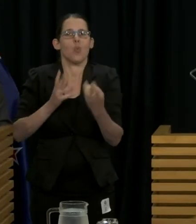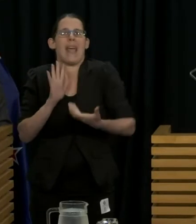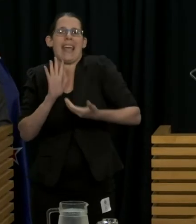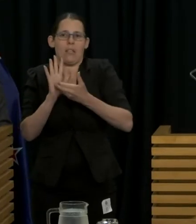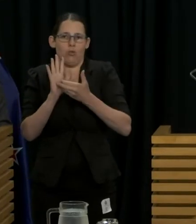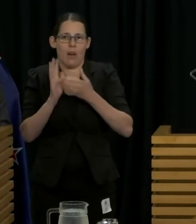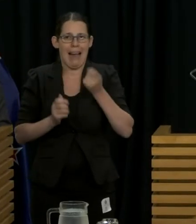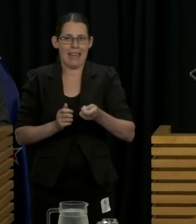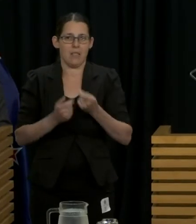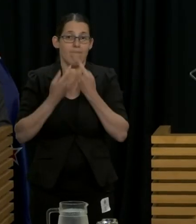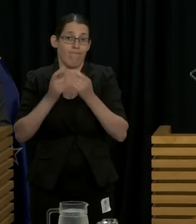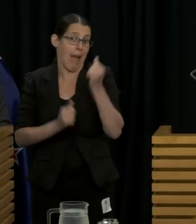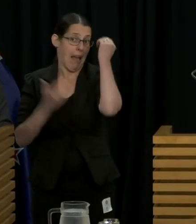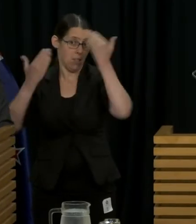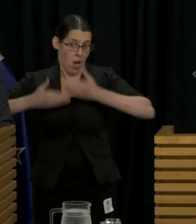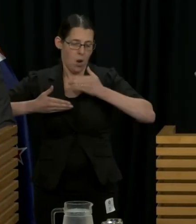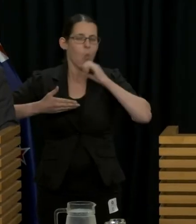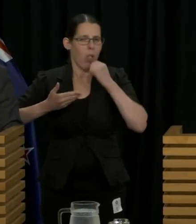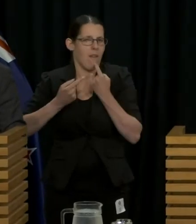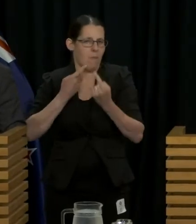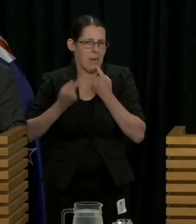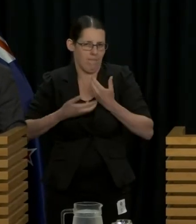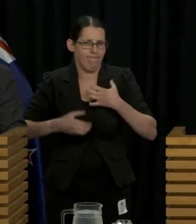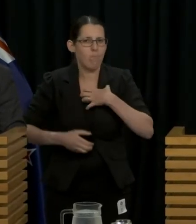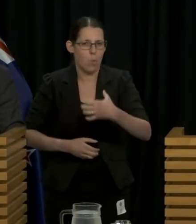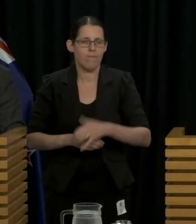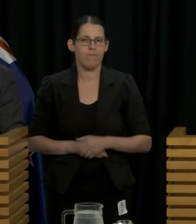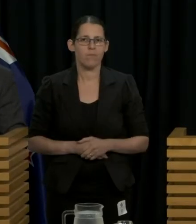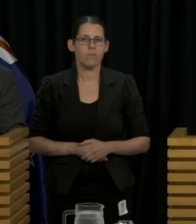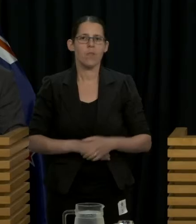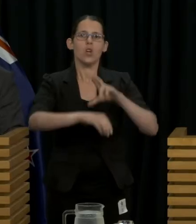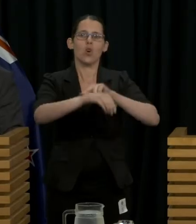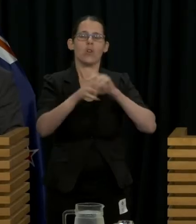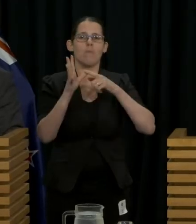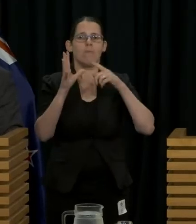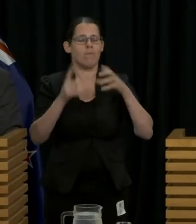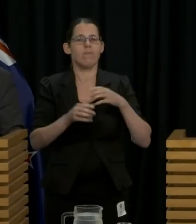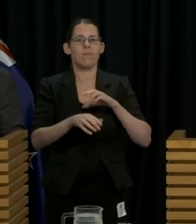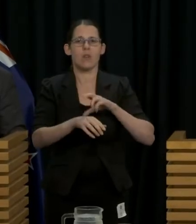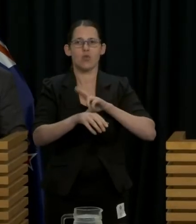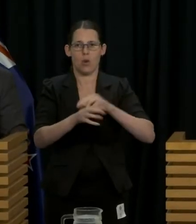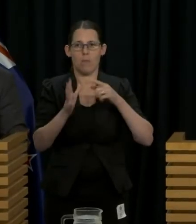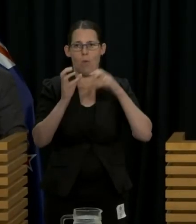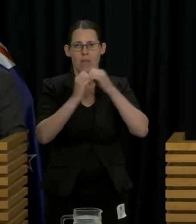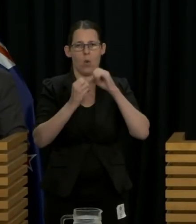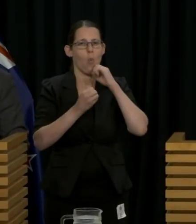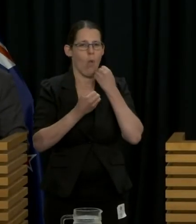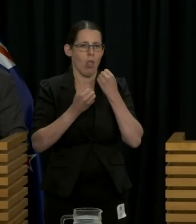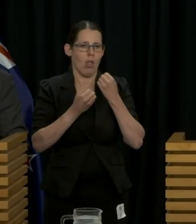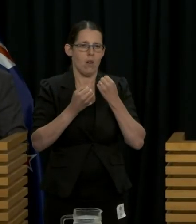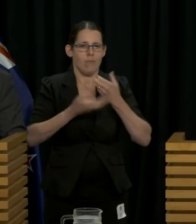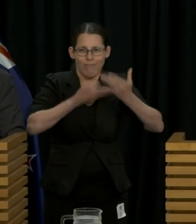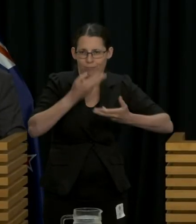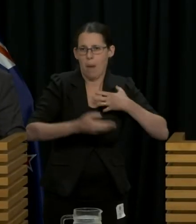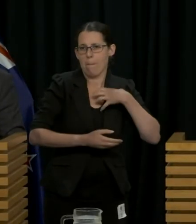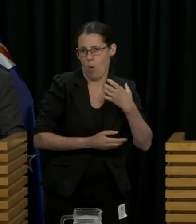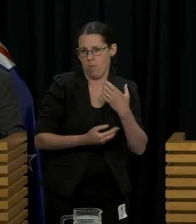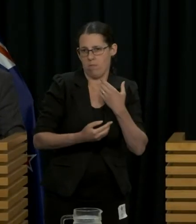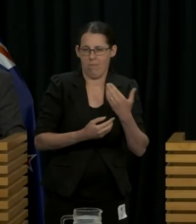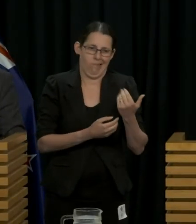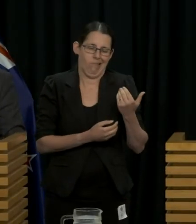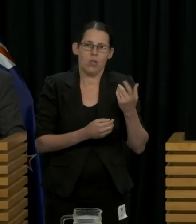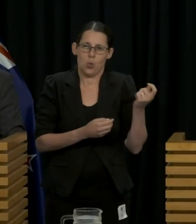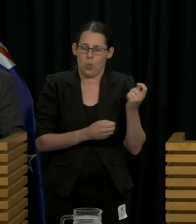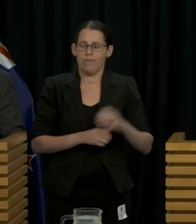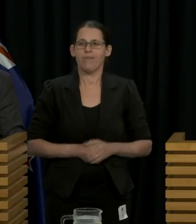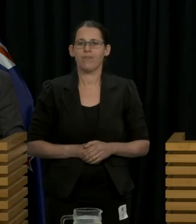cases that were announced last night. Dr. Bloomfield will address those shortly and provide the regular daily numbers. But I want to start